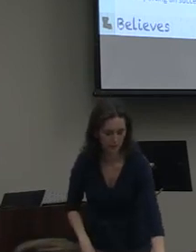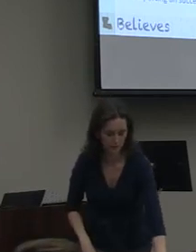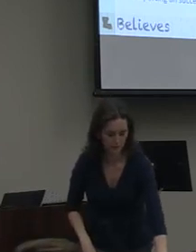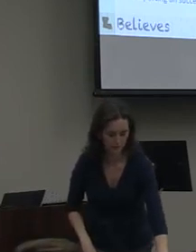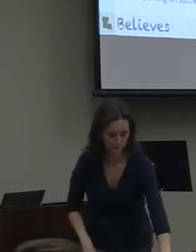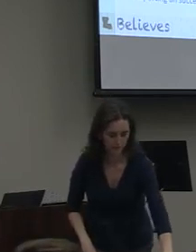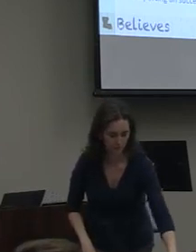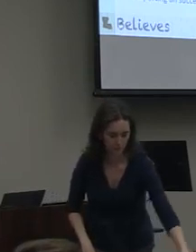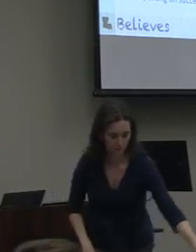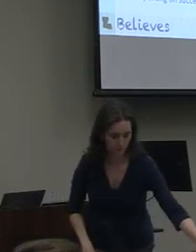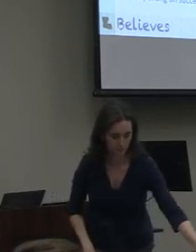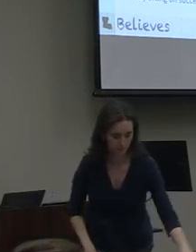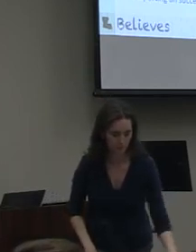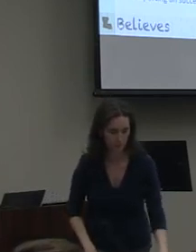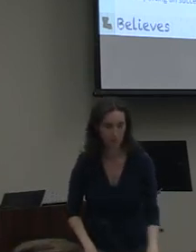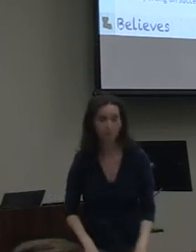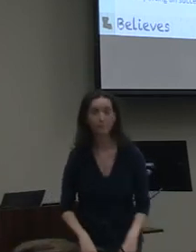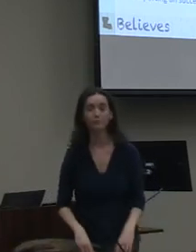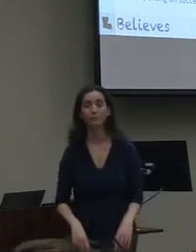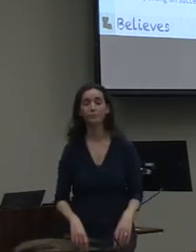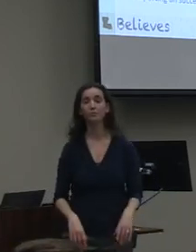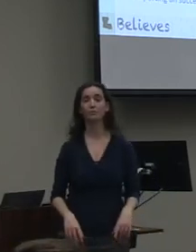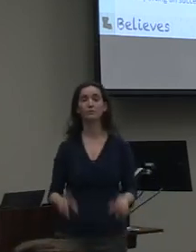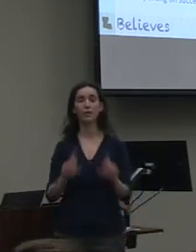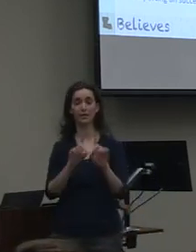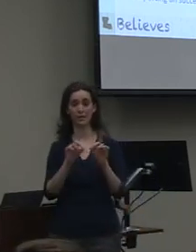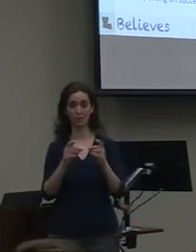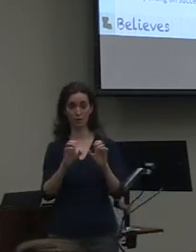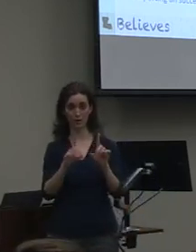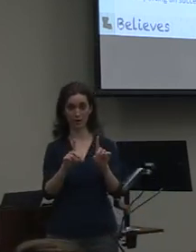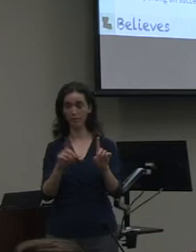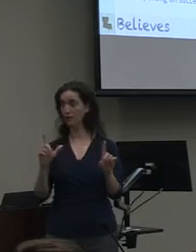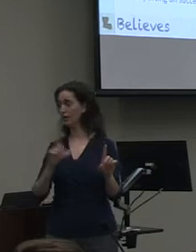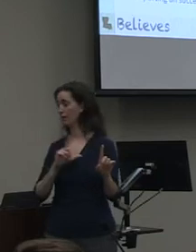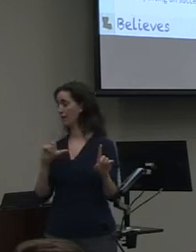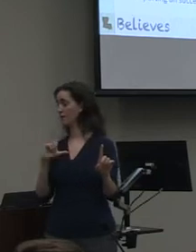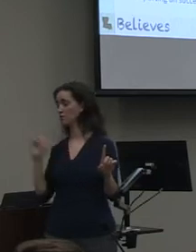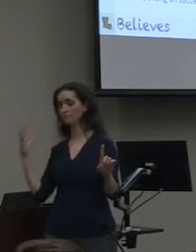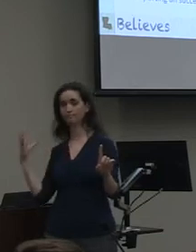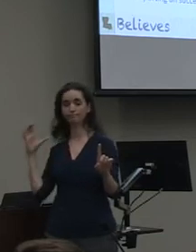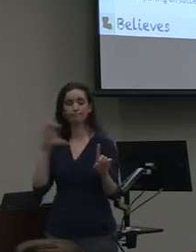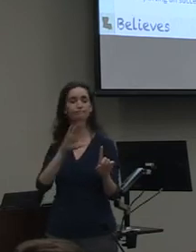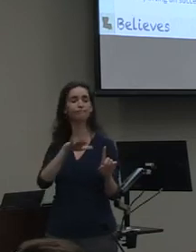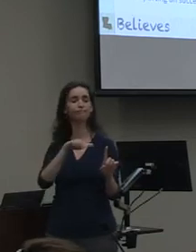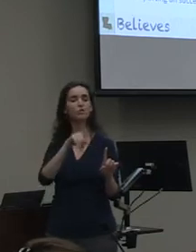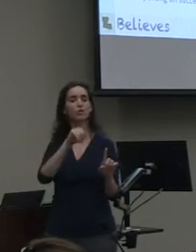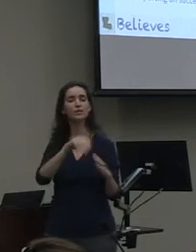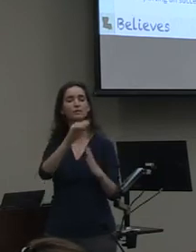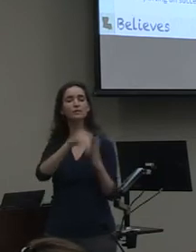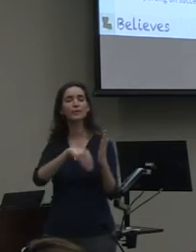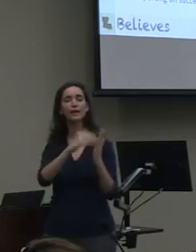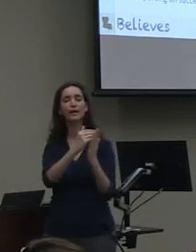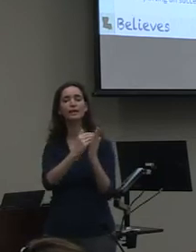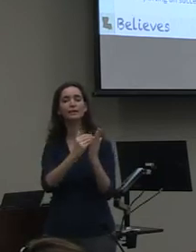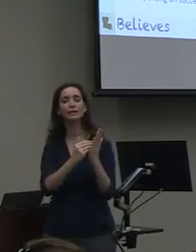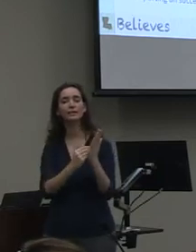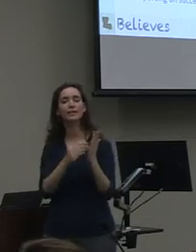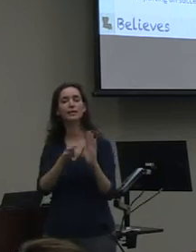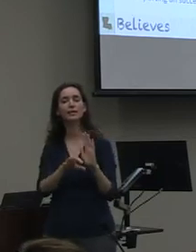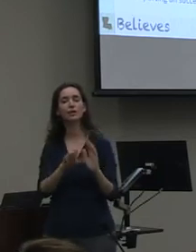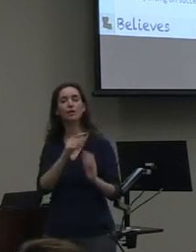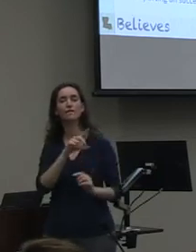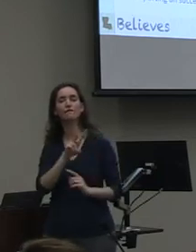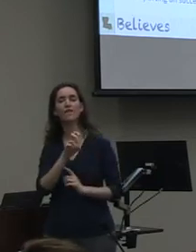the department to create a list of qualified vendors for school systems to then choose from.